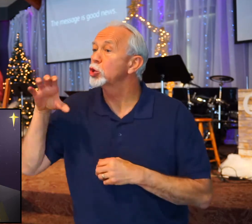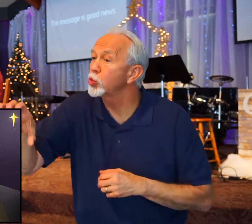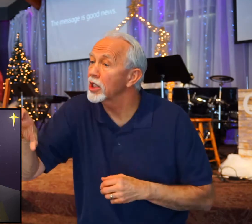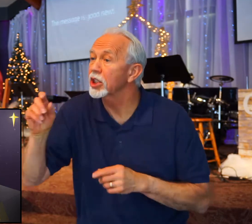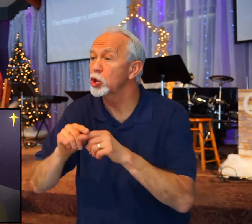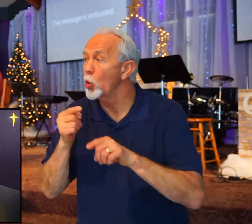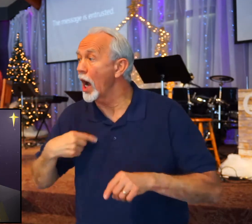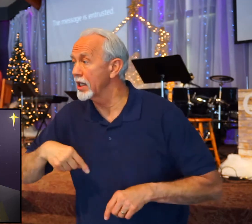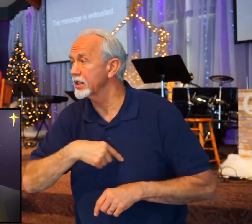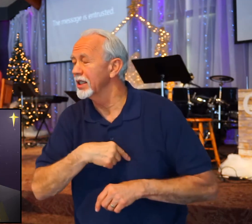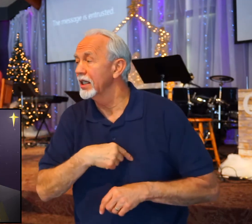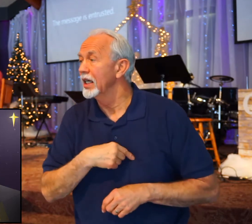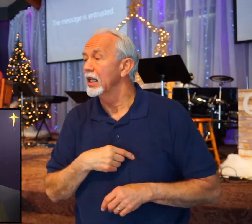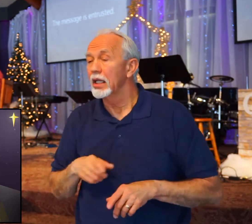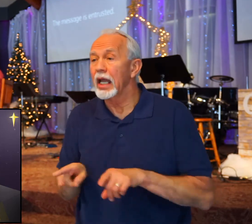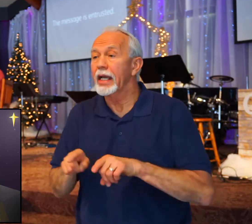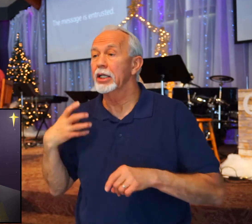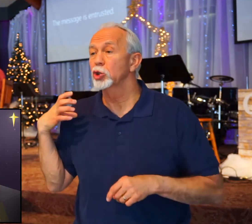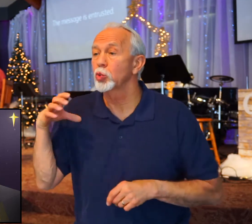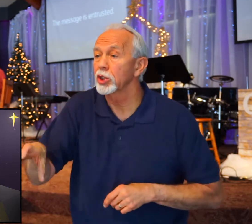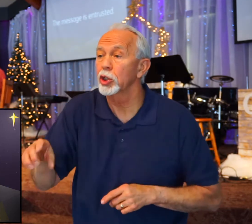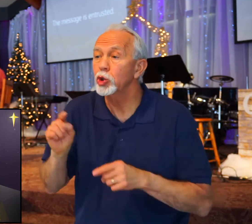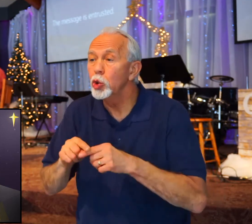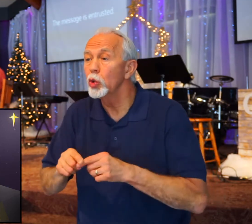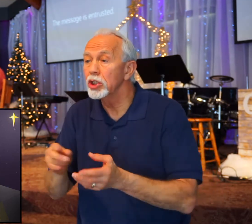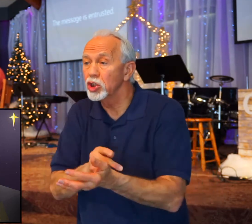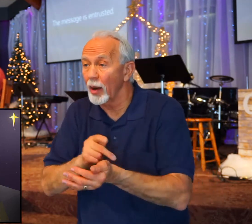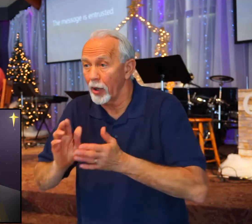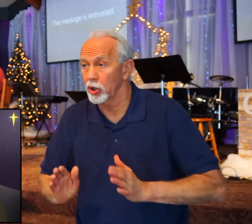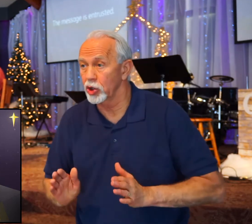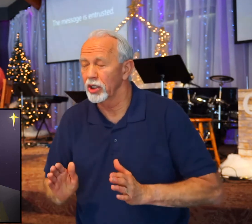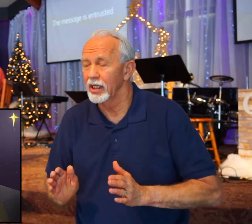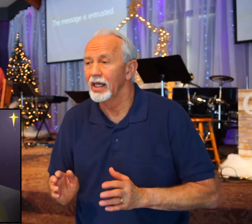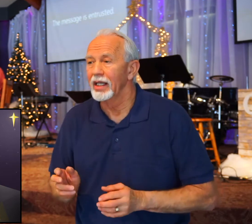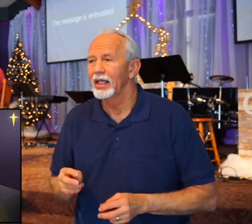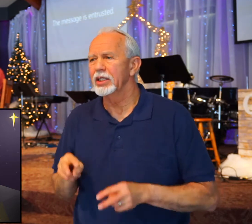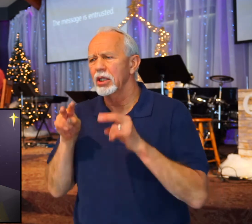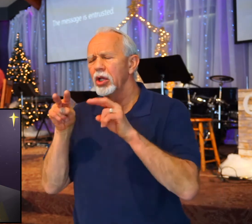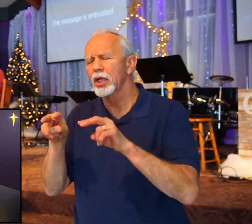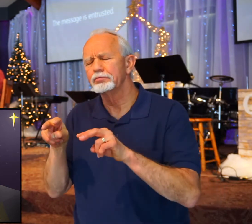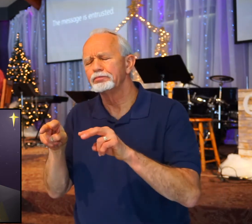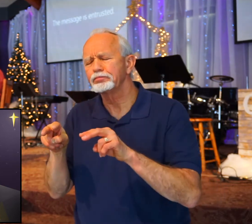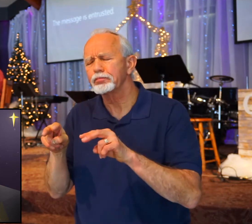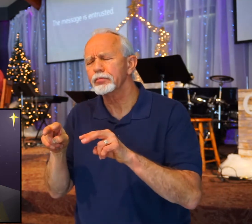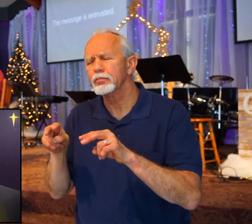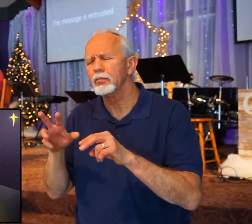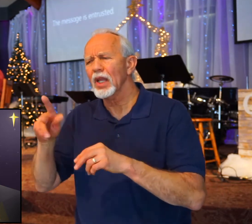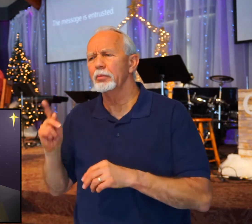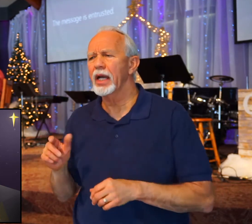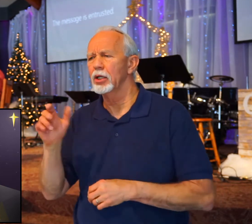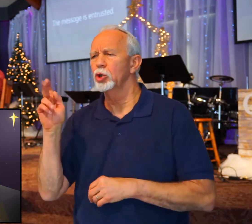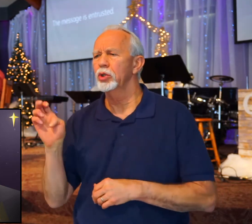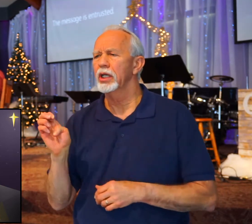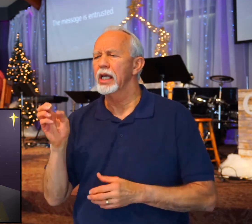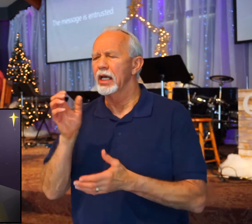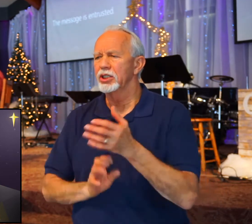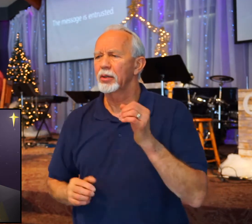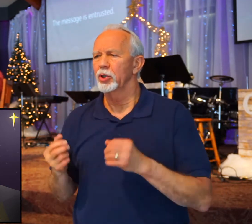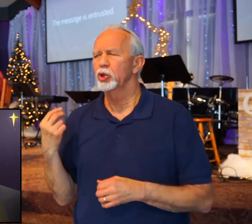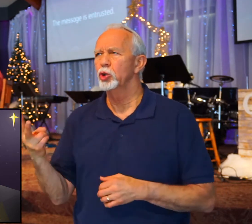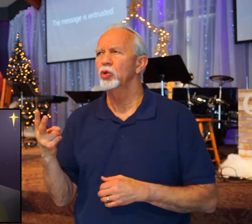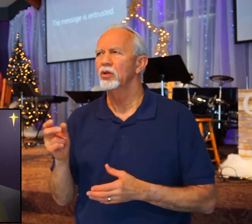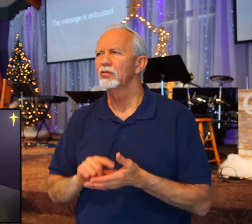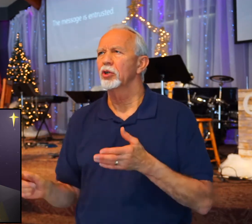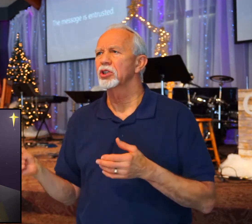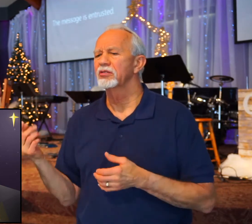us. As it was entrusted to the shepherds, let's look back in Luke chapter 2 in verse